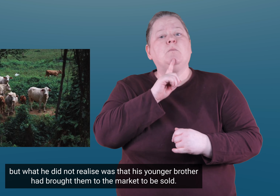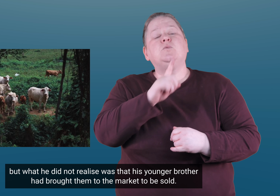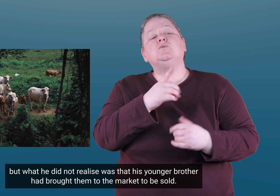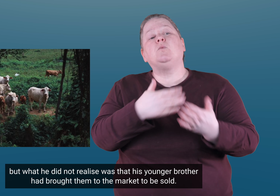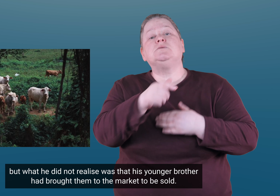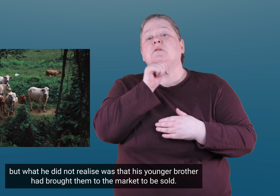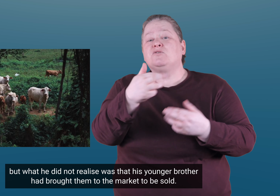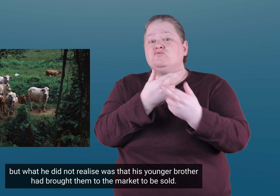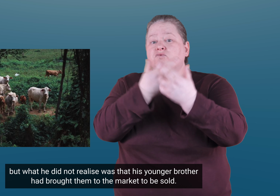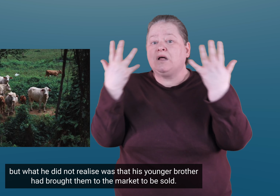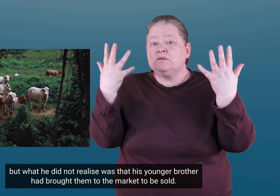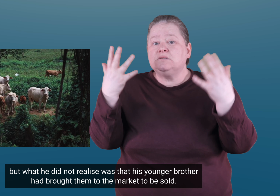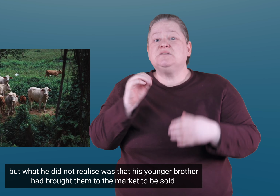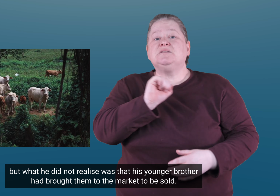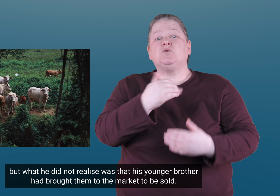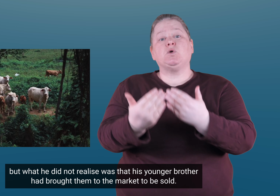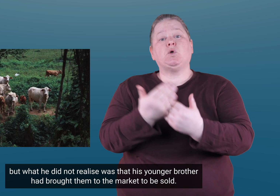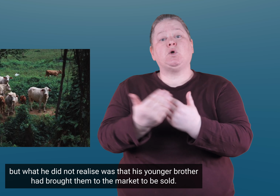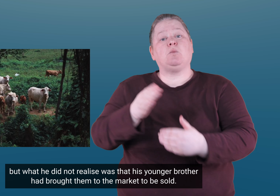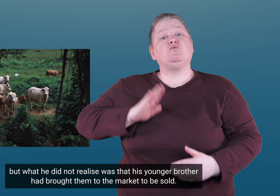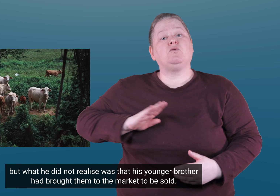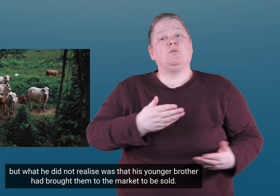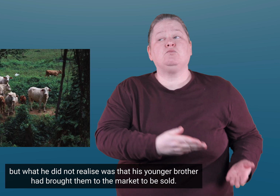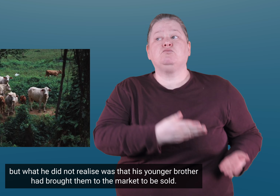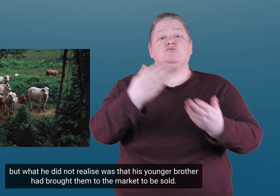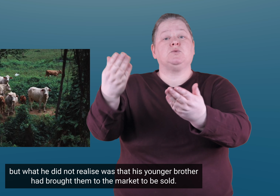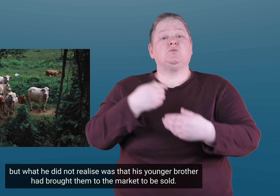did not realise was that his younger brother had brought them to the market to be sold.